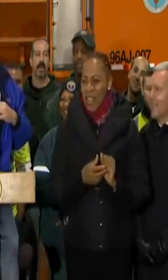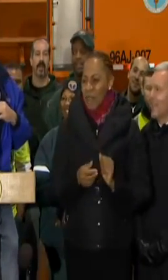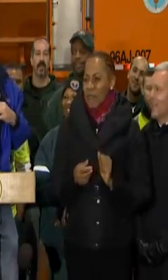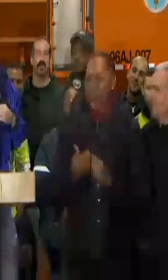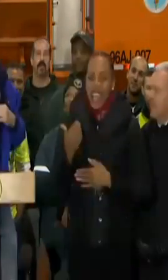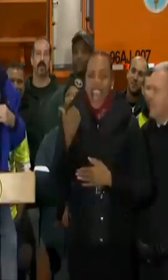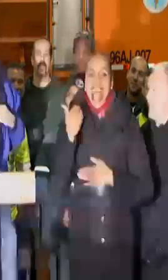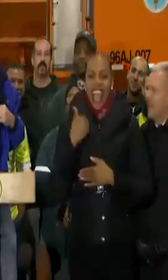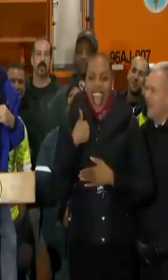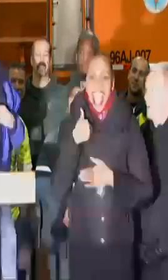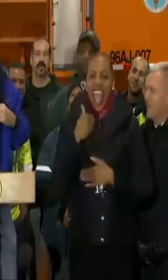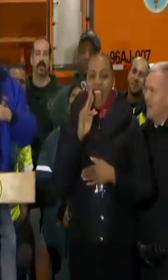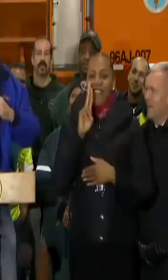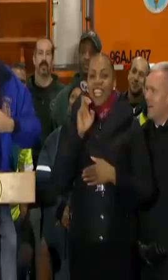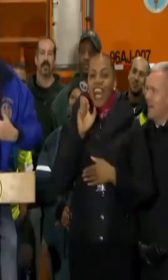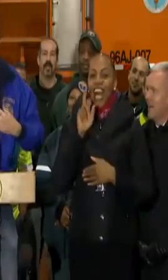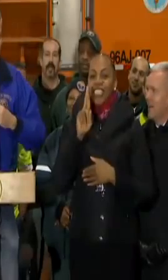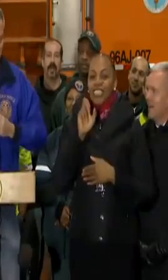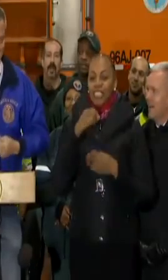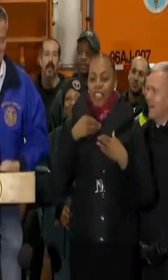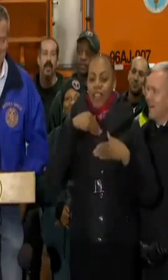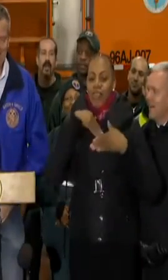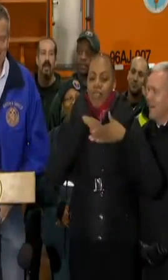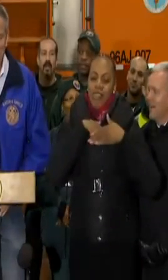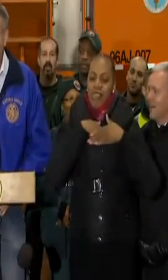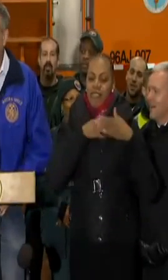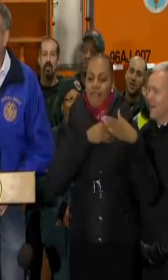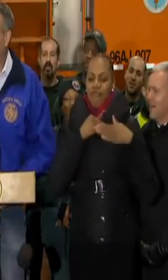I have an undershirt also.